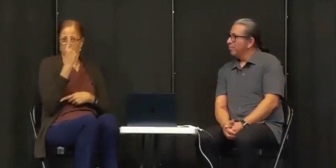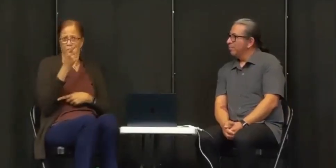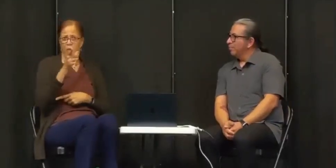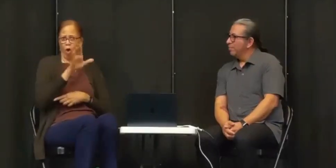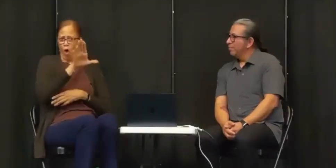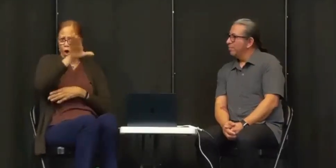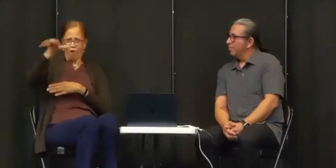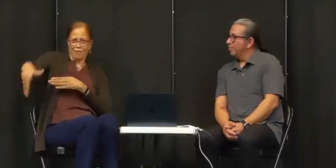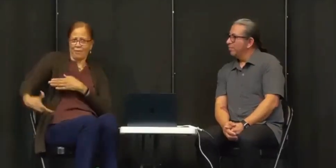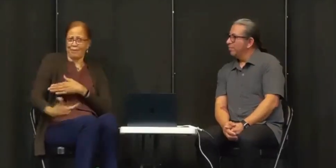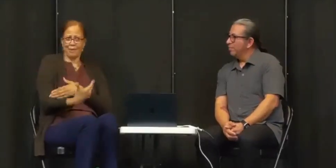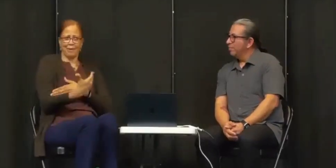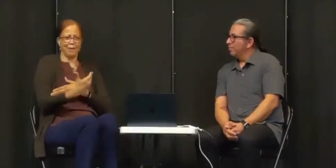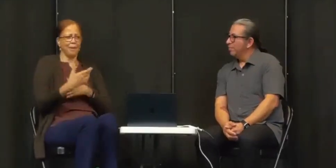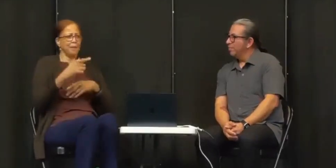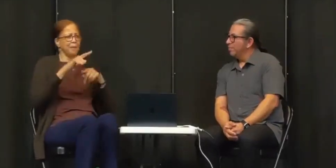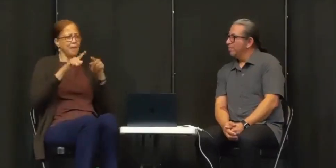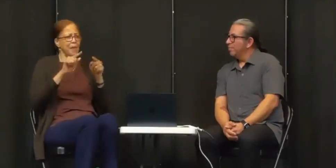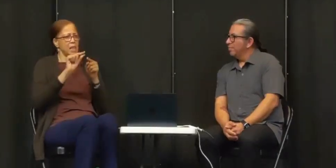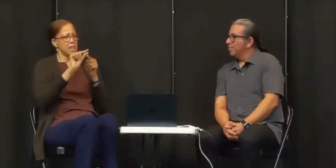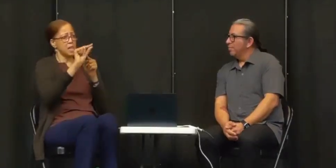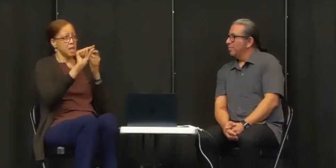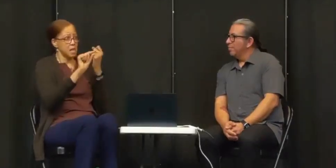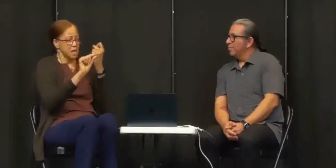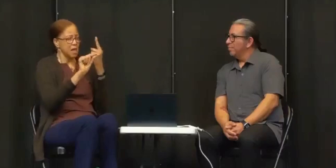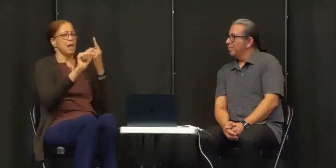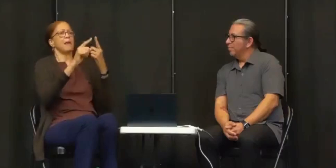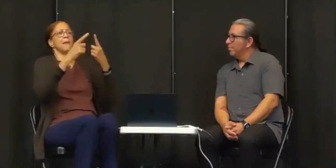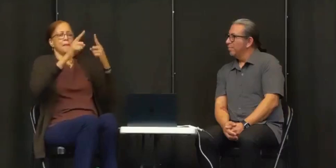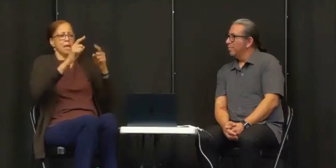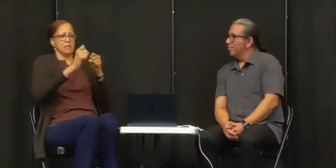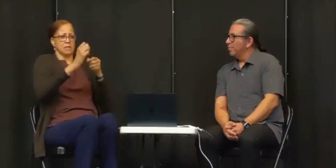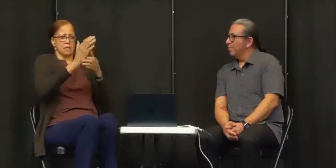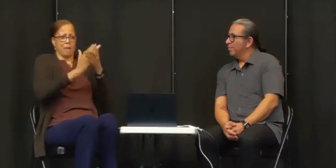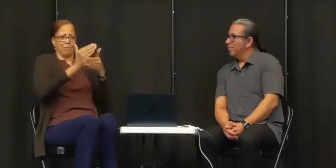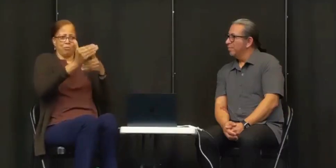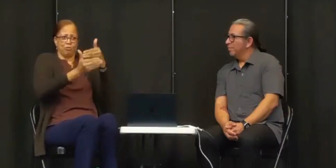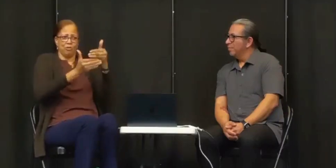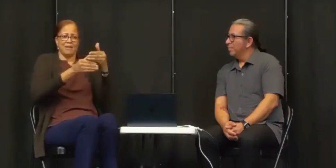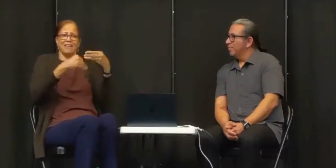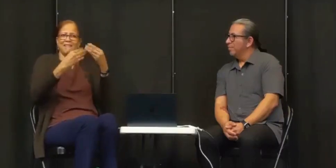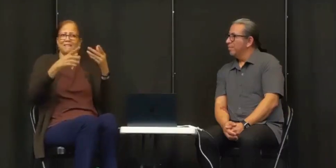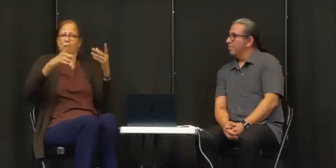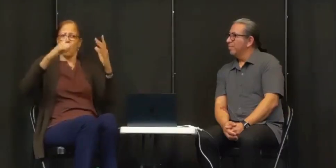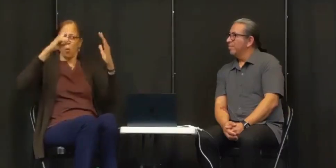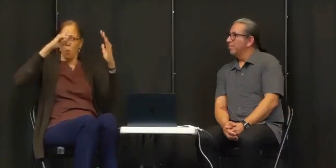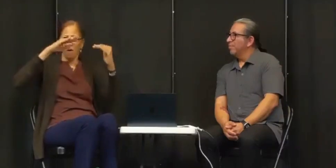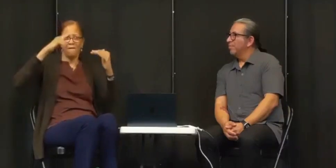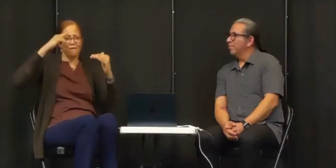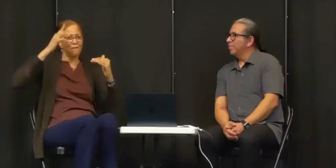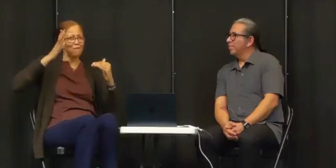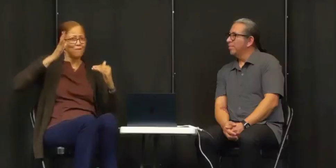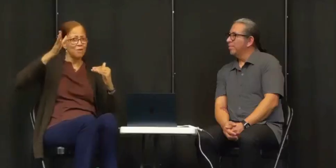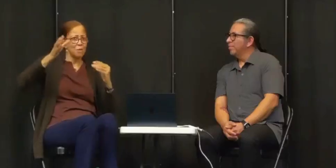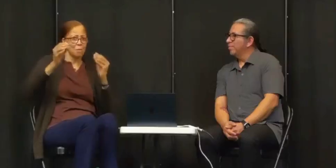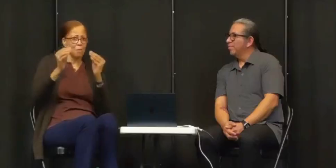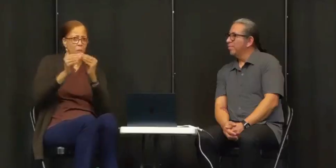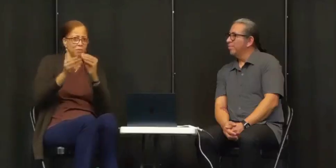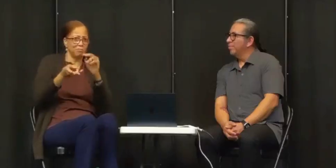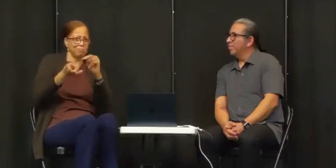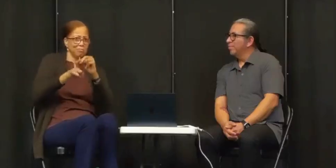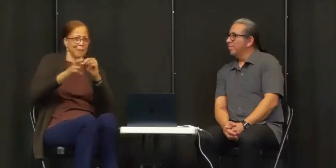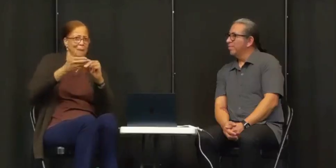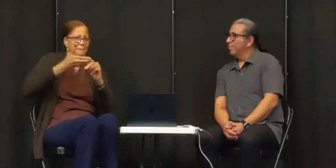fine. They're humans. And it's not going to happen overnight. But if you build those bridges and give each